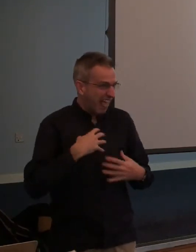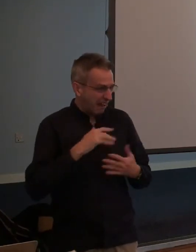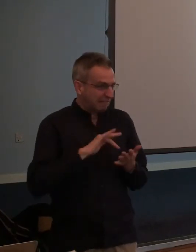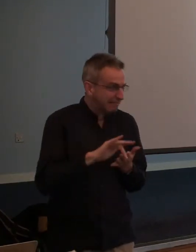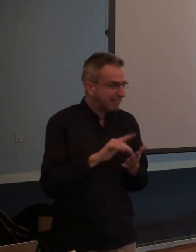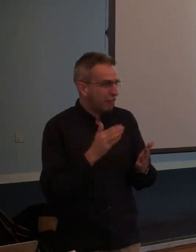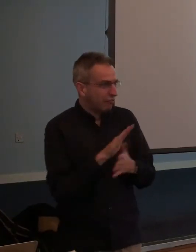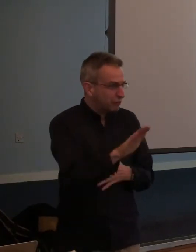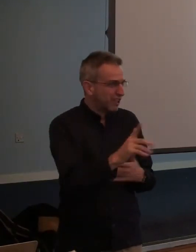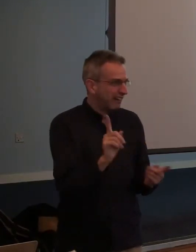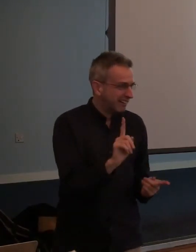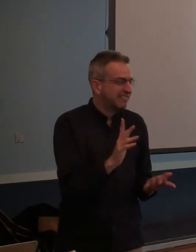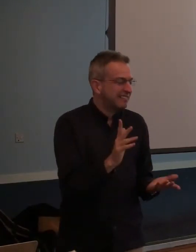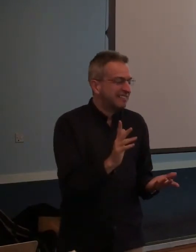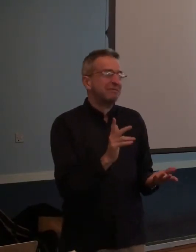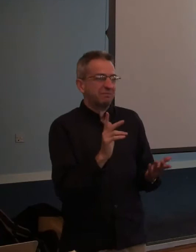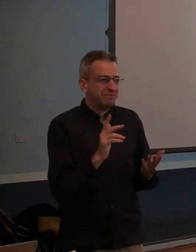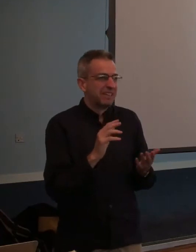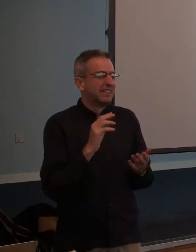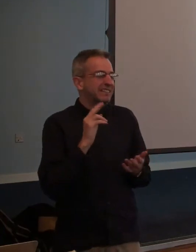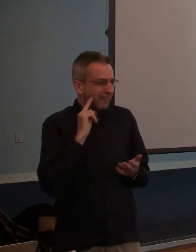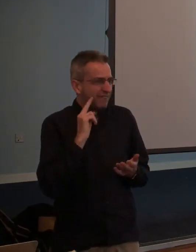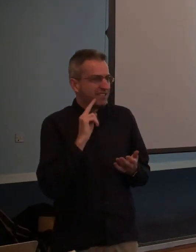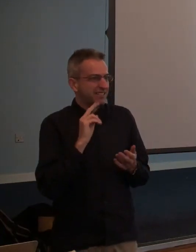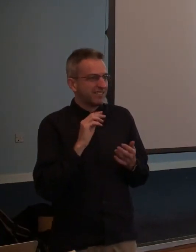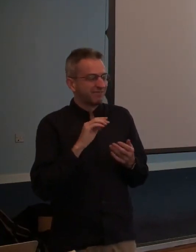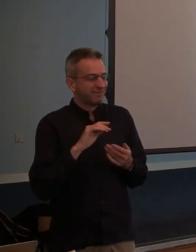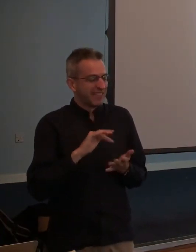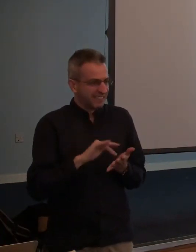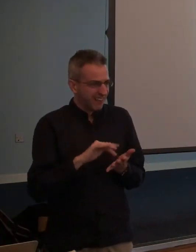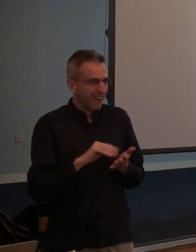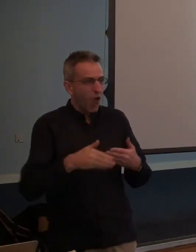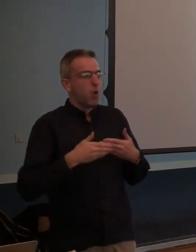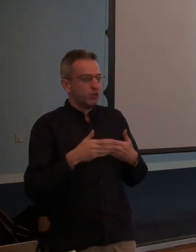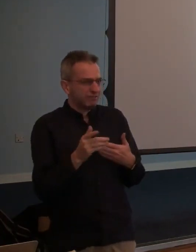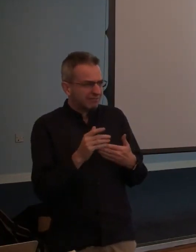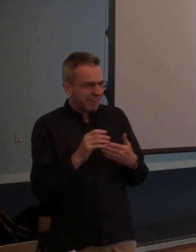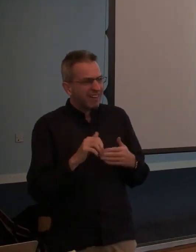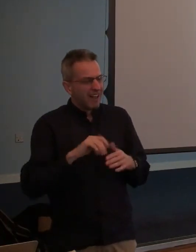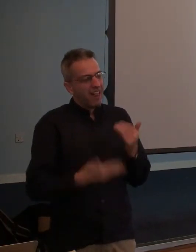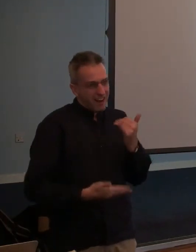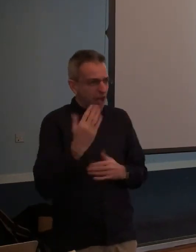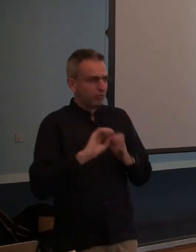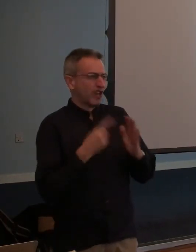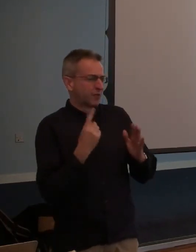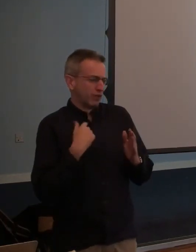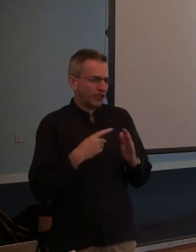genetics. And, you know, about liberal eugenics linked to the deaf community. And then the Deaf Centre closed.